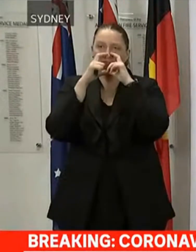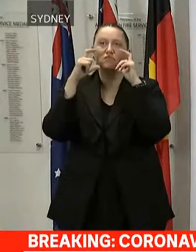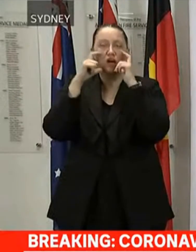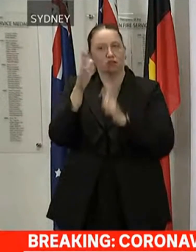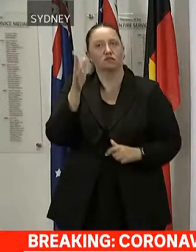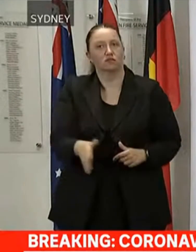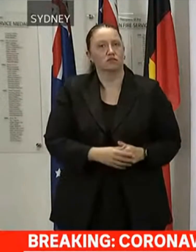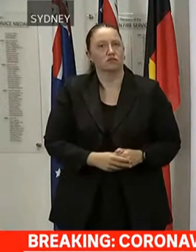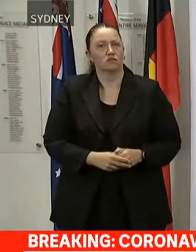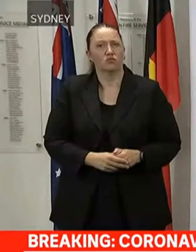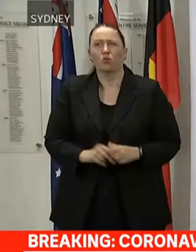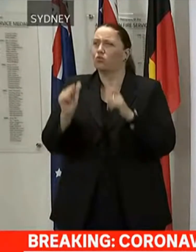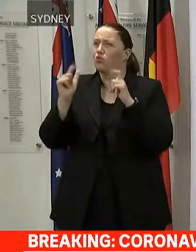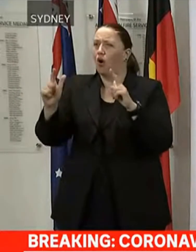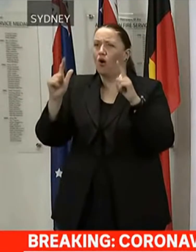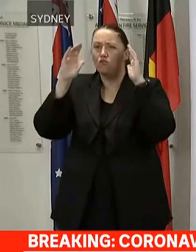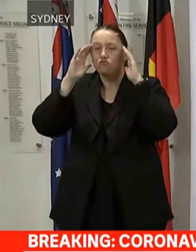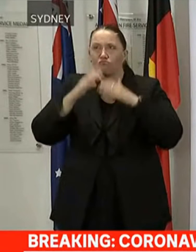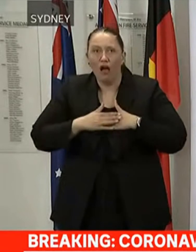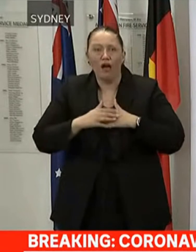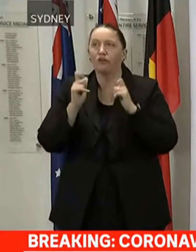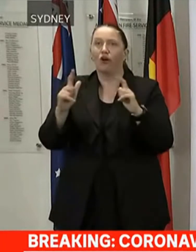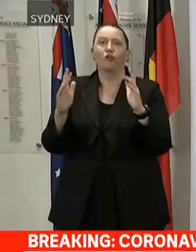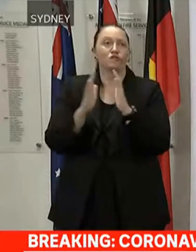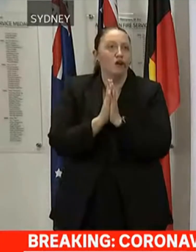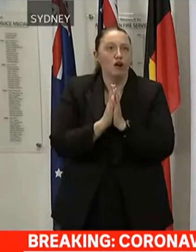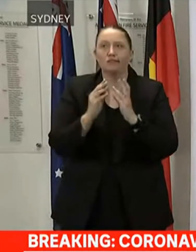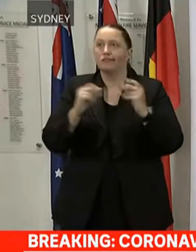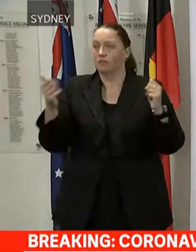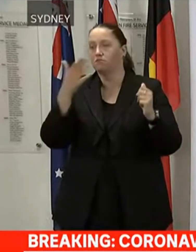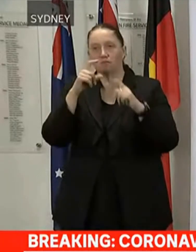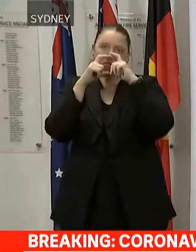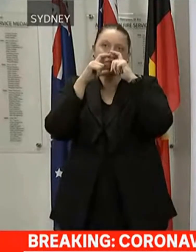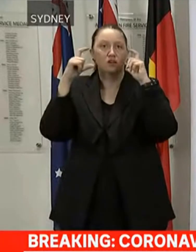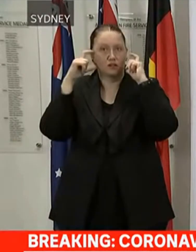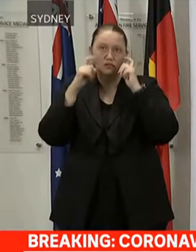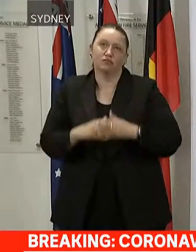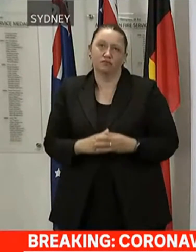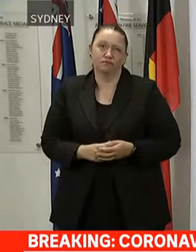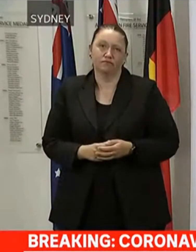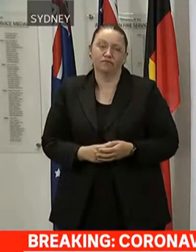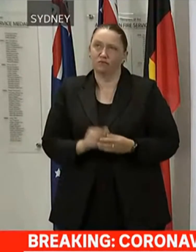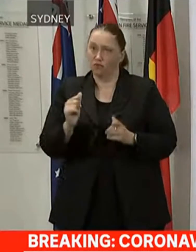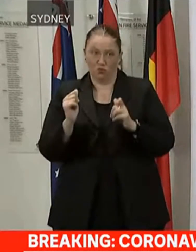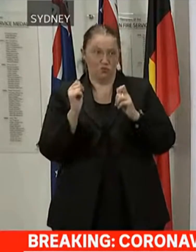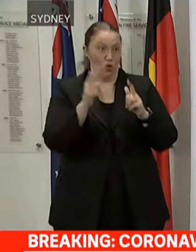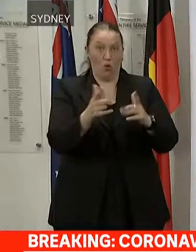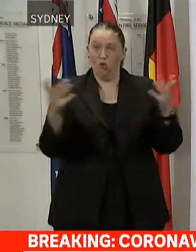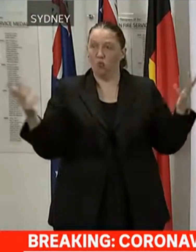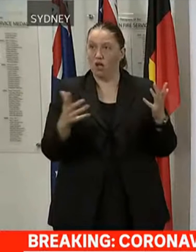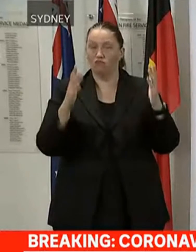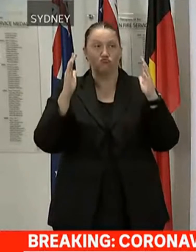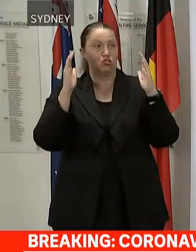or somebody we engage with in our day-to-day lives. And it's really important to make sure that whether we're attending a place of